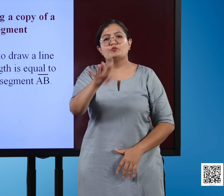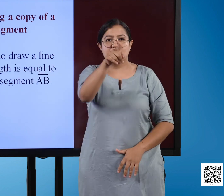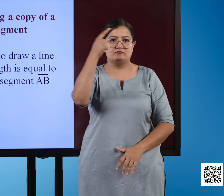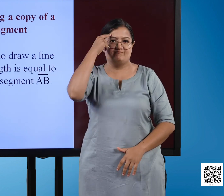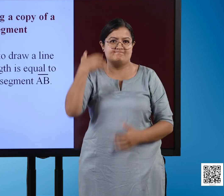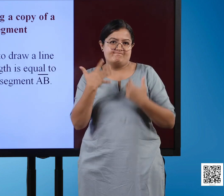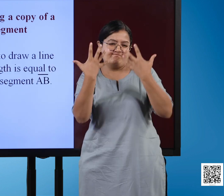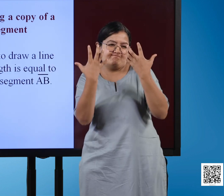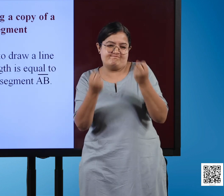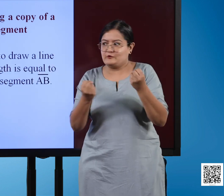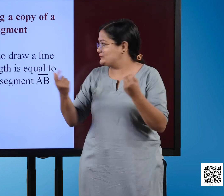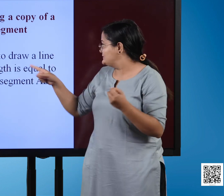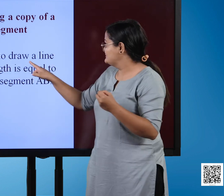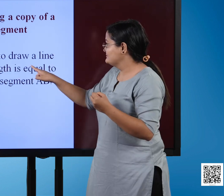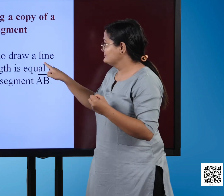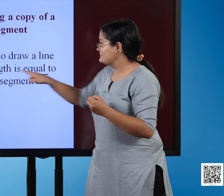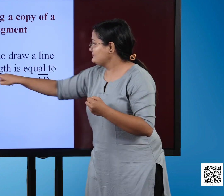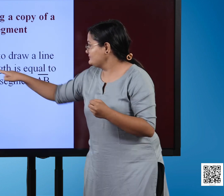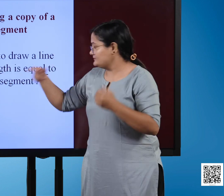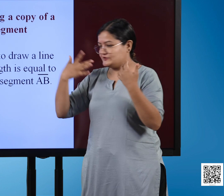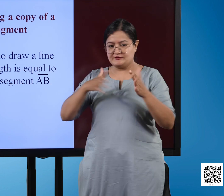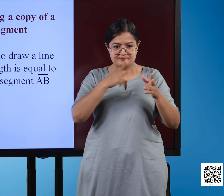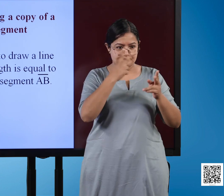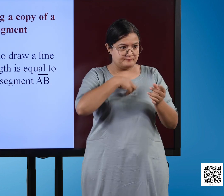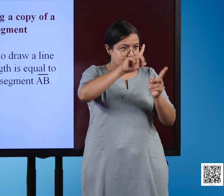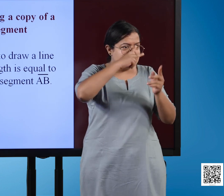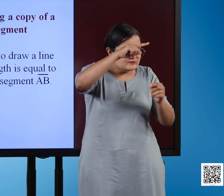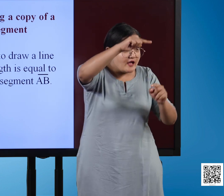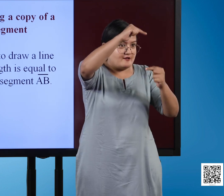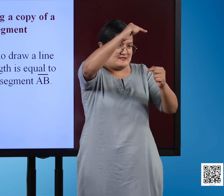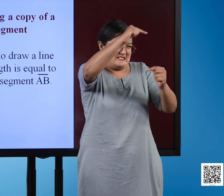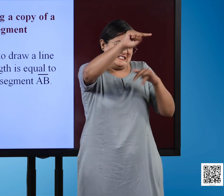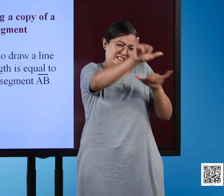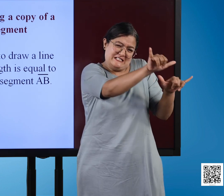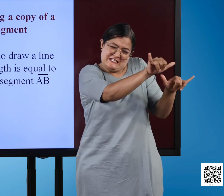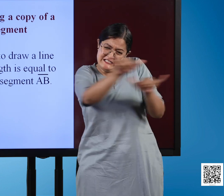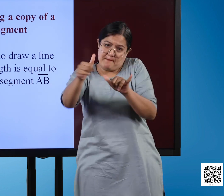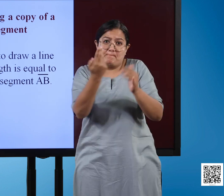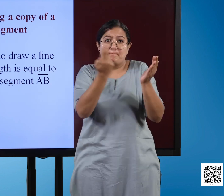Suppose you want to draw a line segment whose length is equal to that of a given line segment AB.